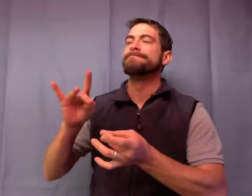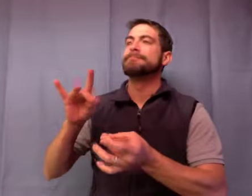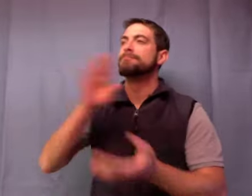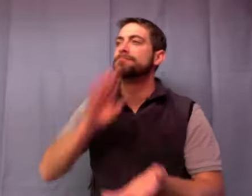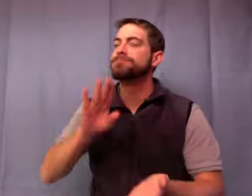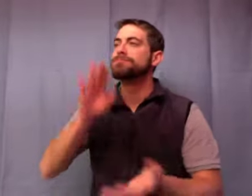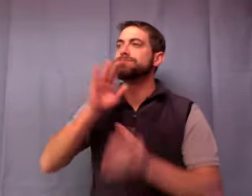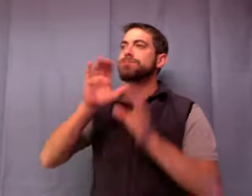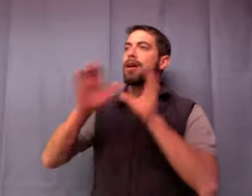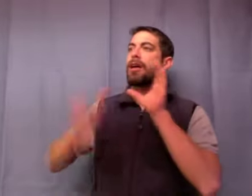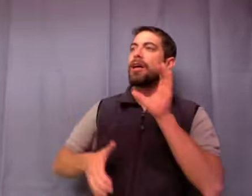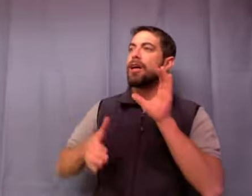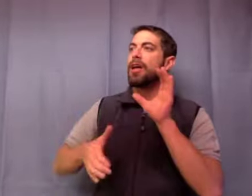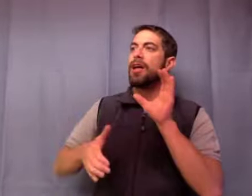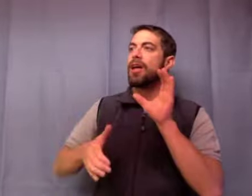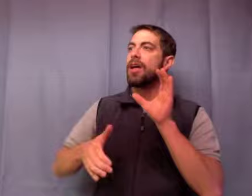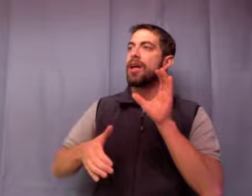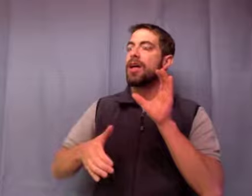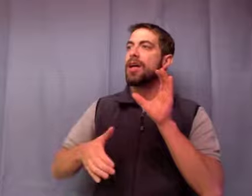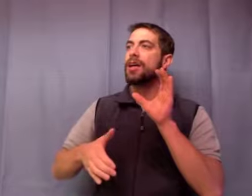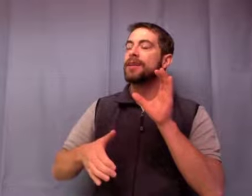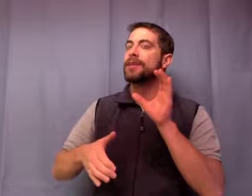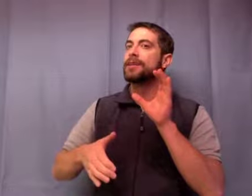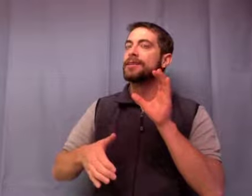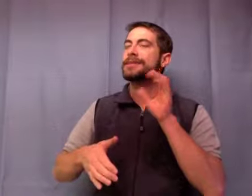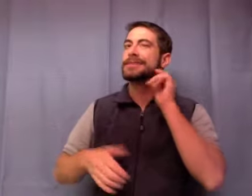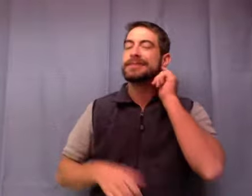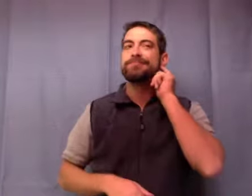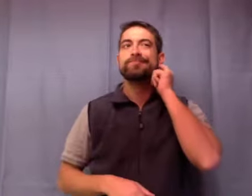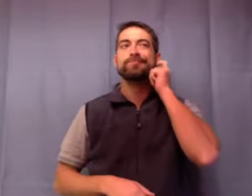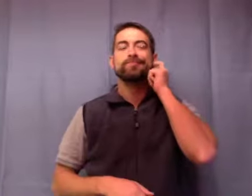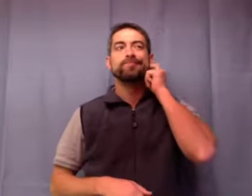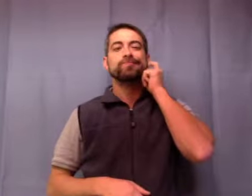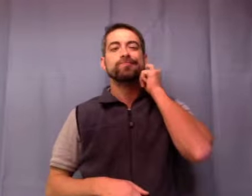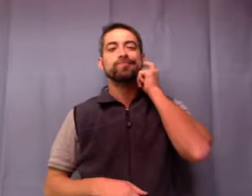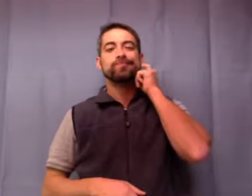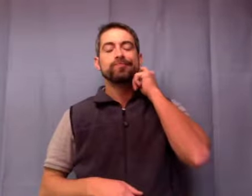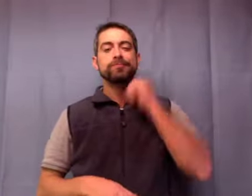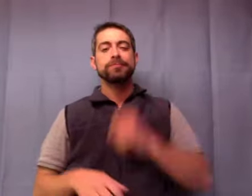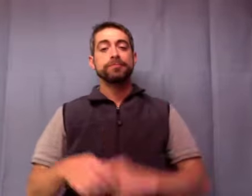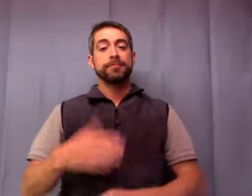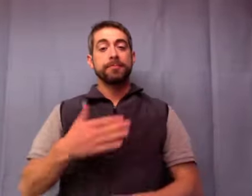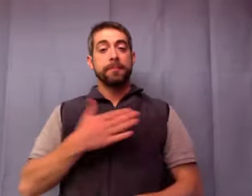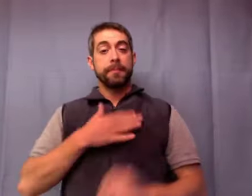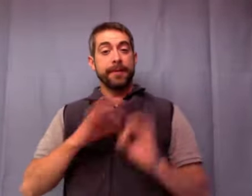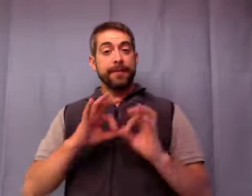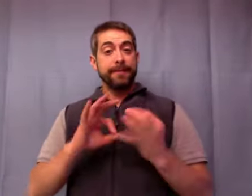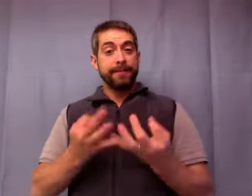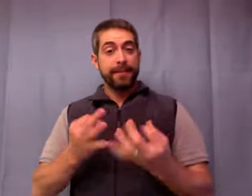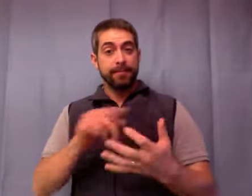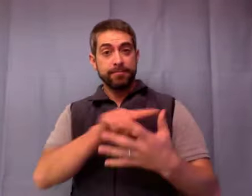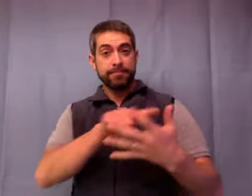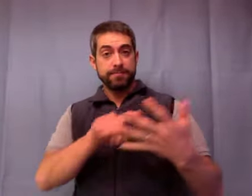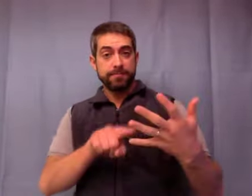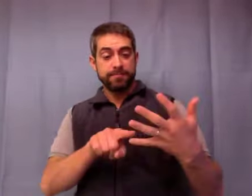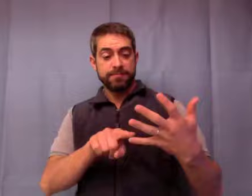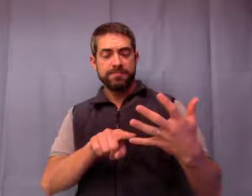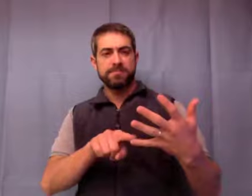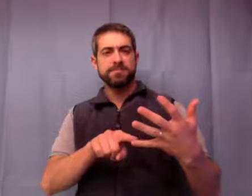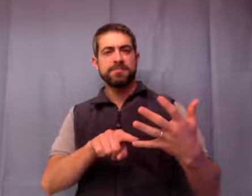Among the 5 in my family, we each have different processes and means for